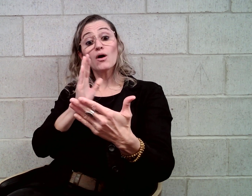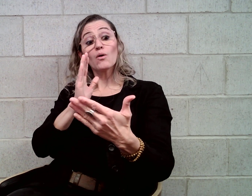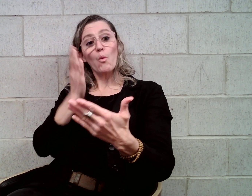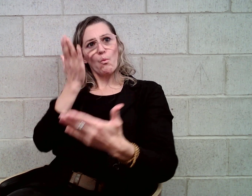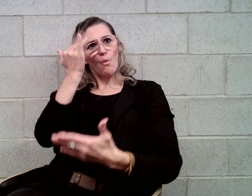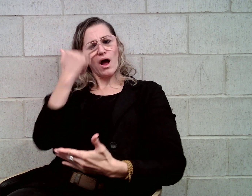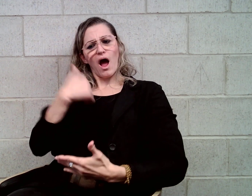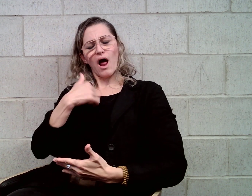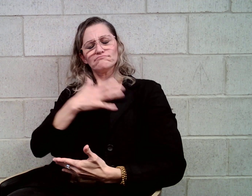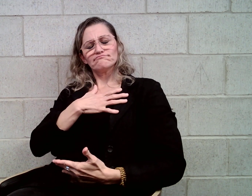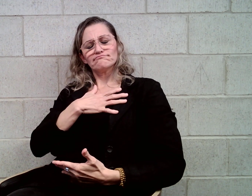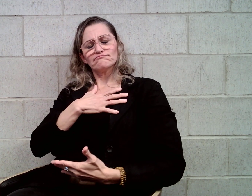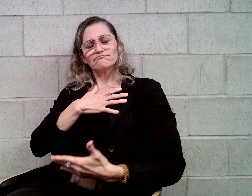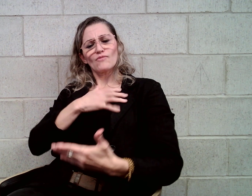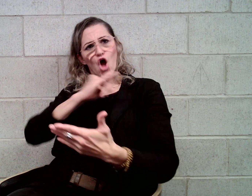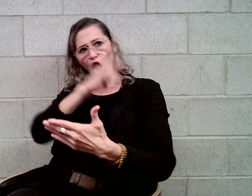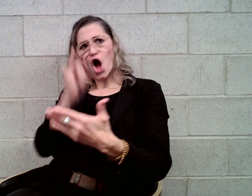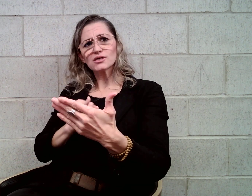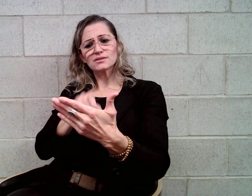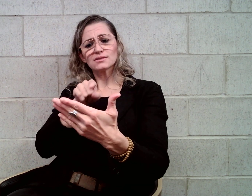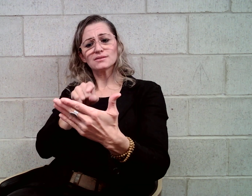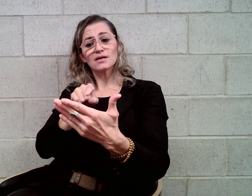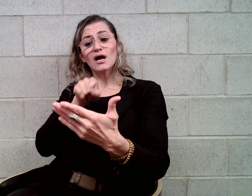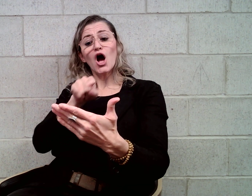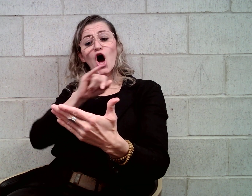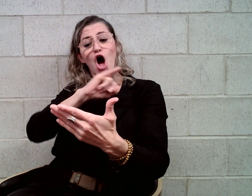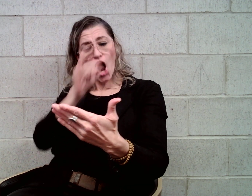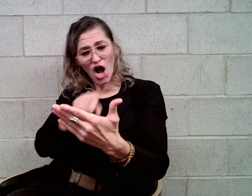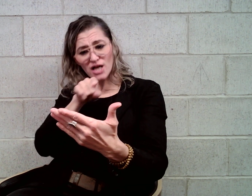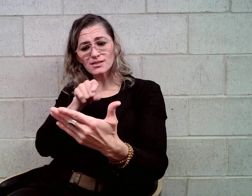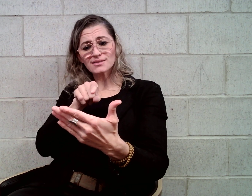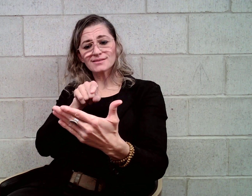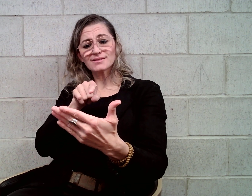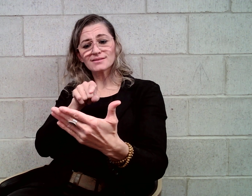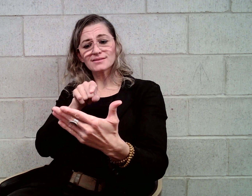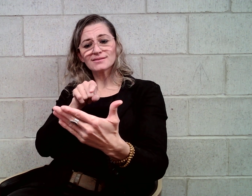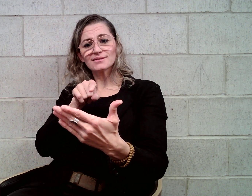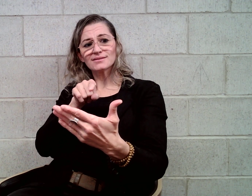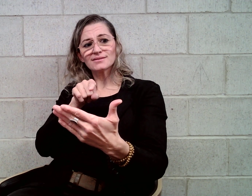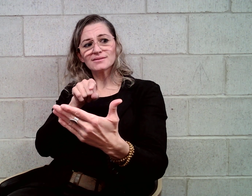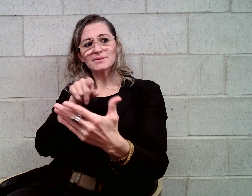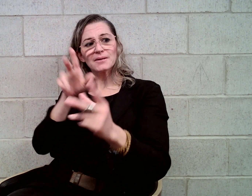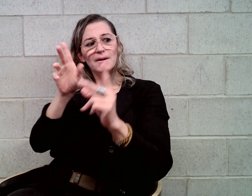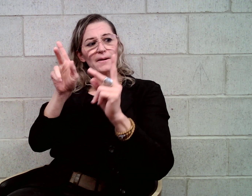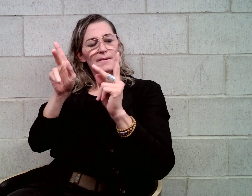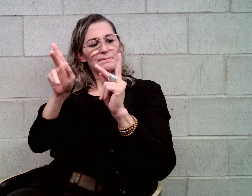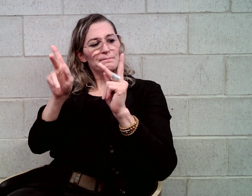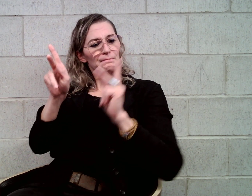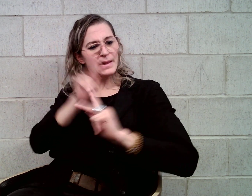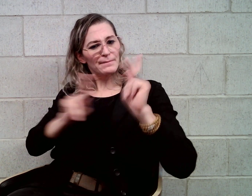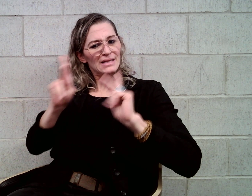and create artistic opportunities within that text. I think that